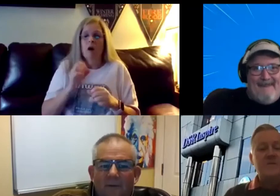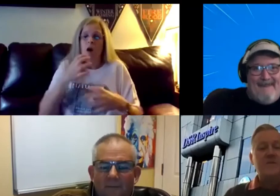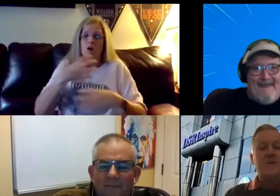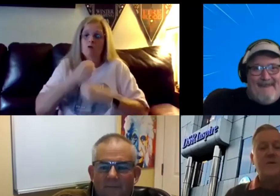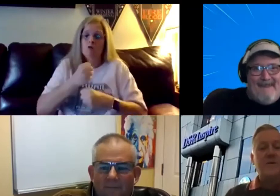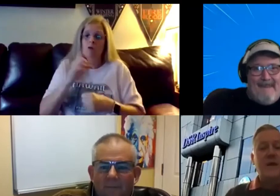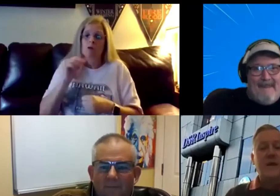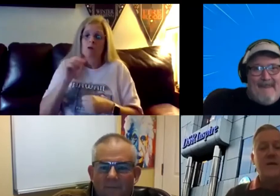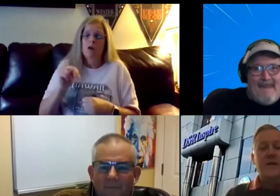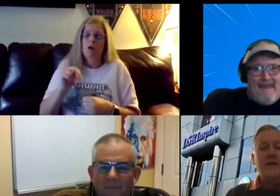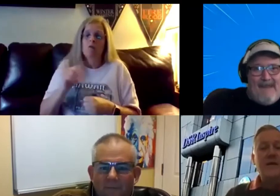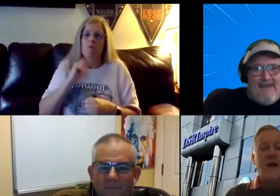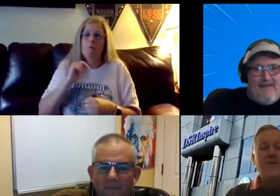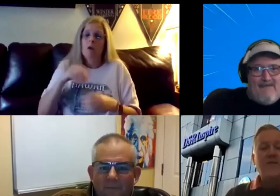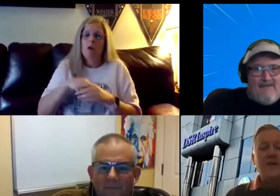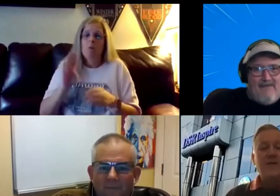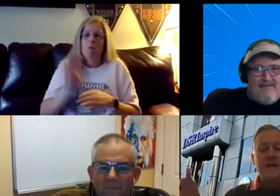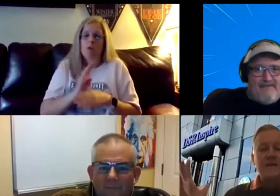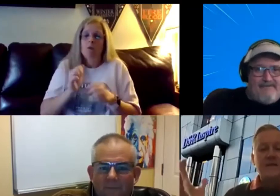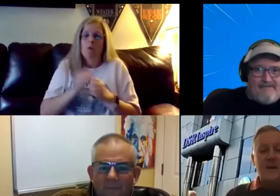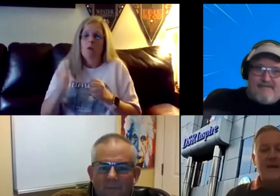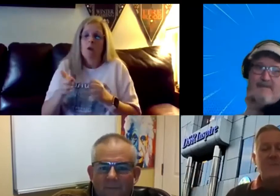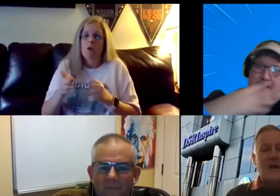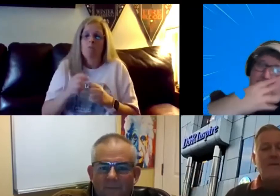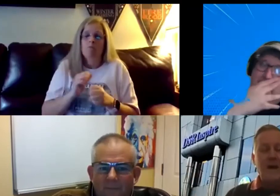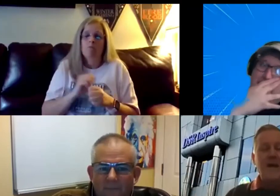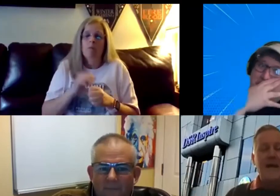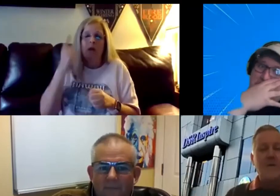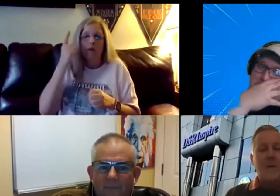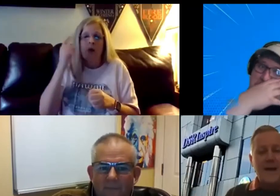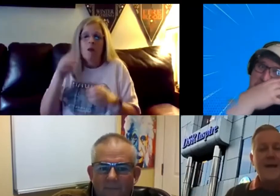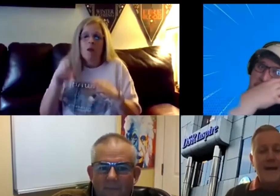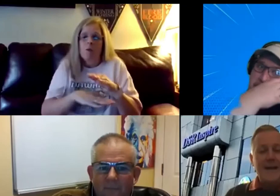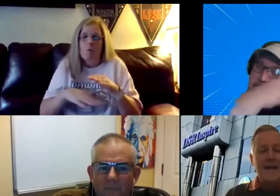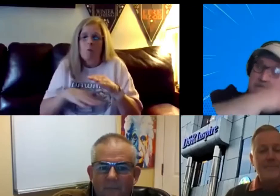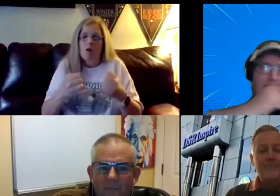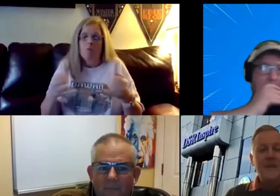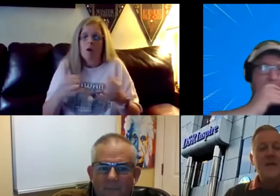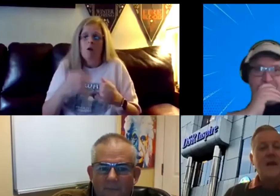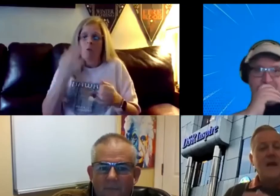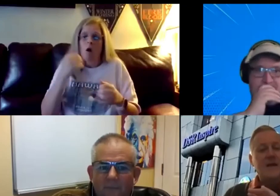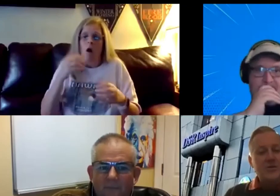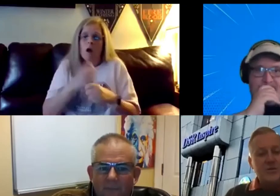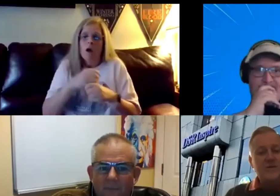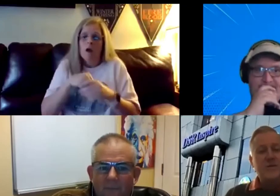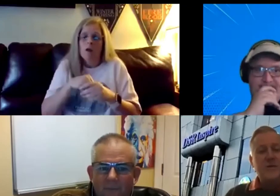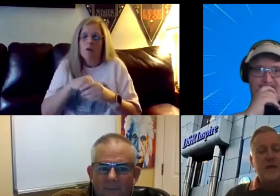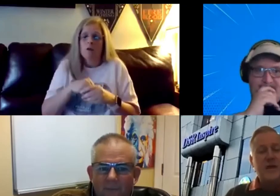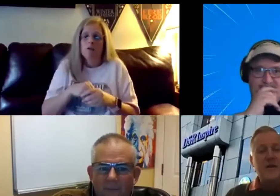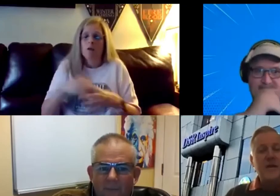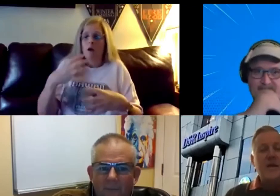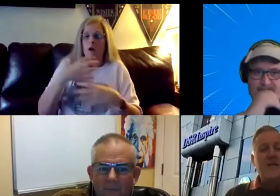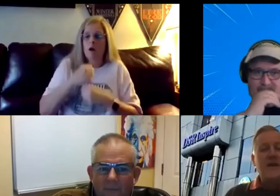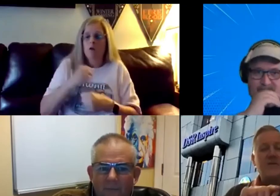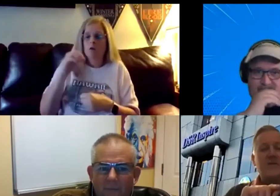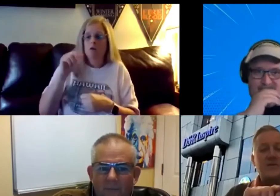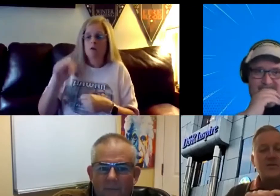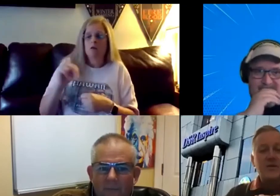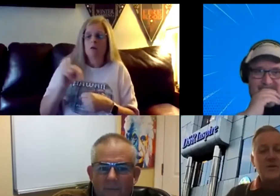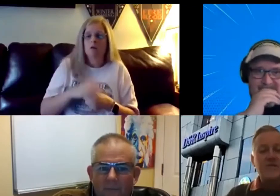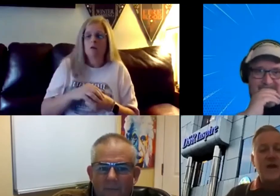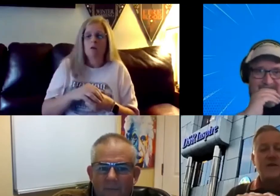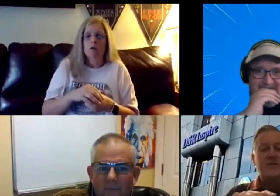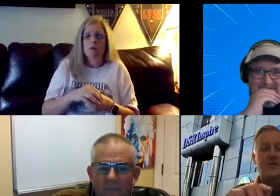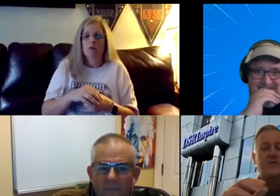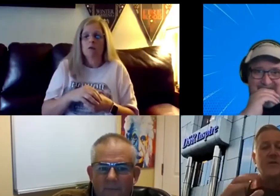in business with him. And I think that's the bottom line why I got in. I trusted Dan. And then I heard the